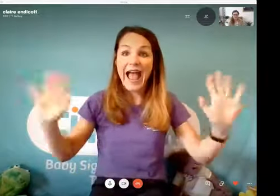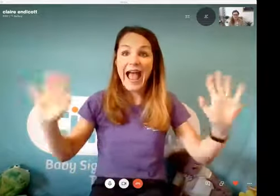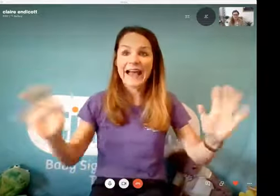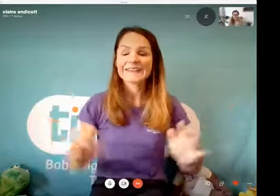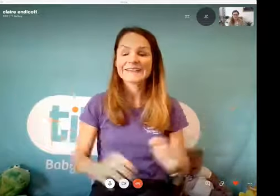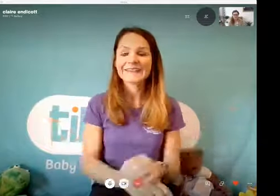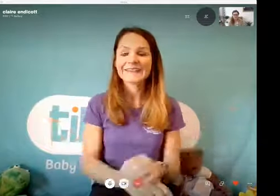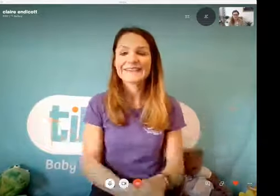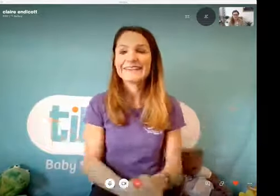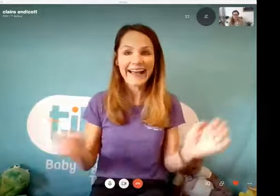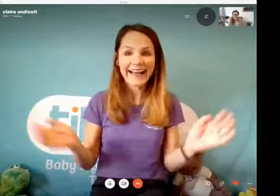8 people that jumped.